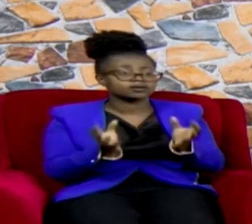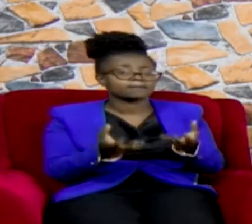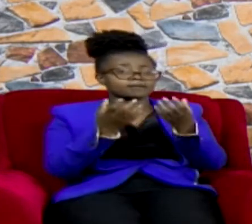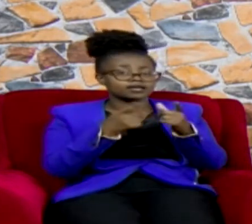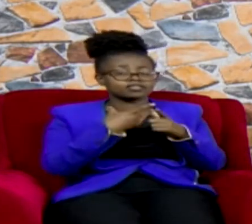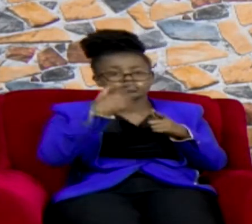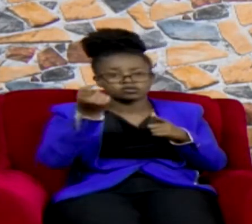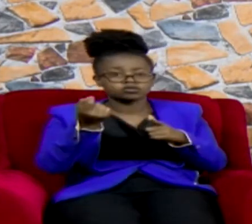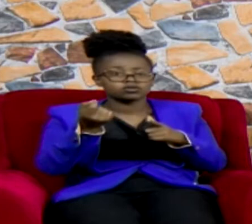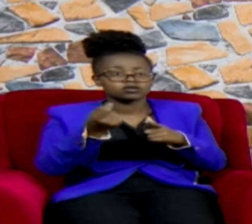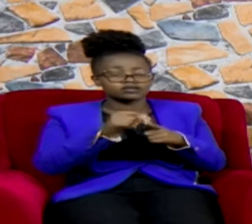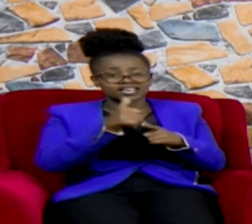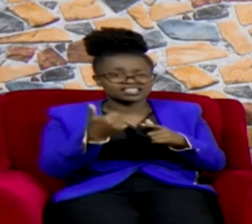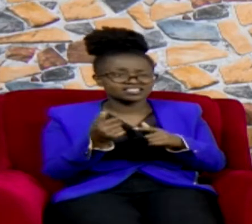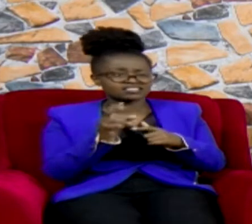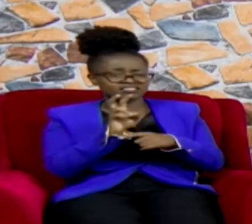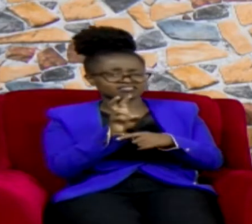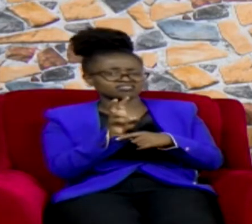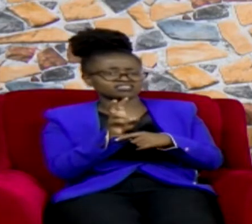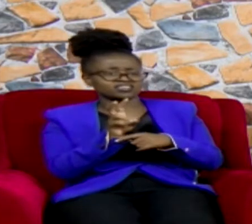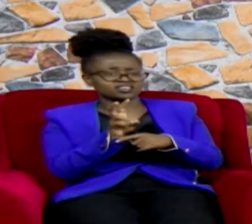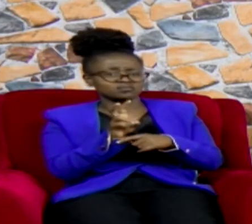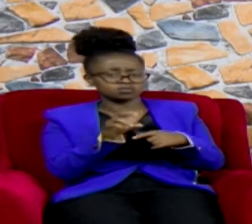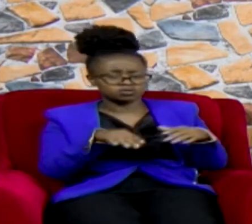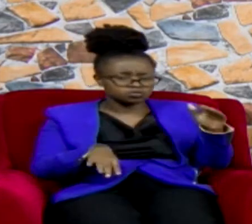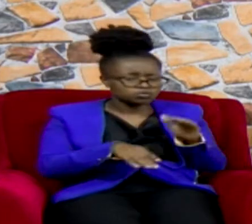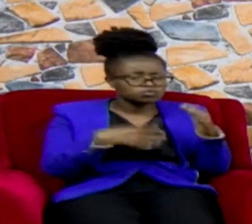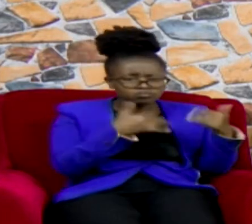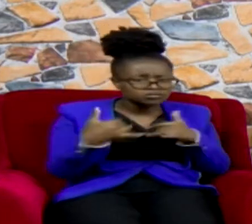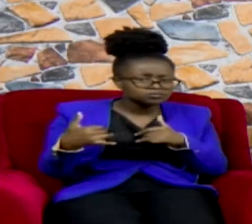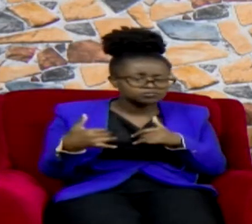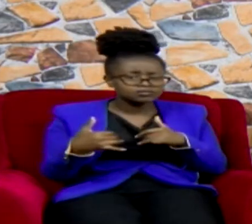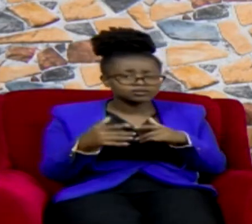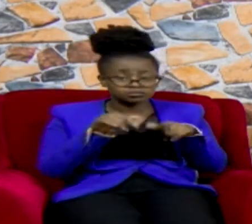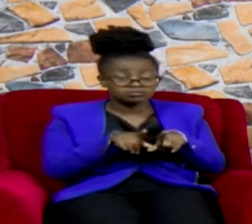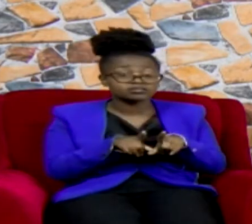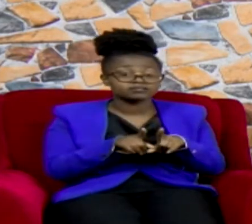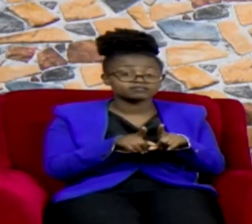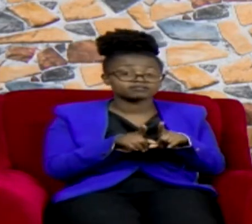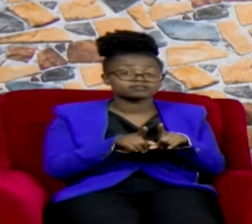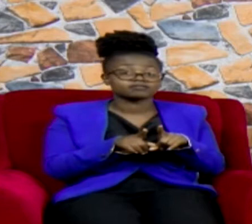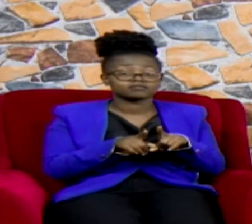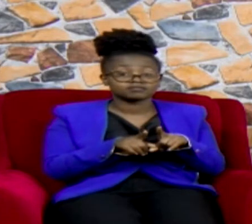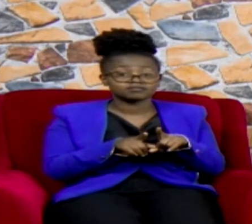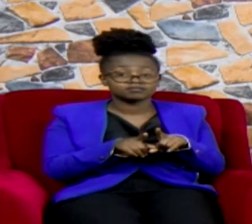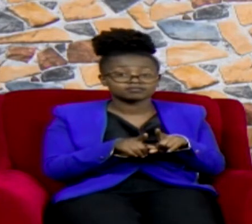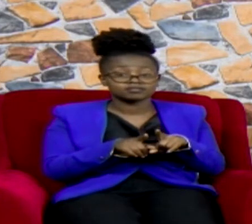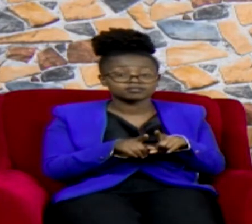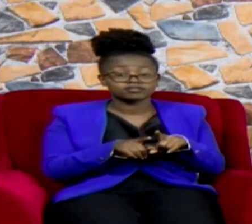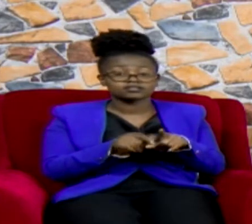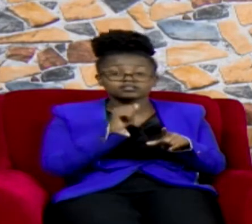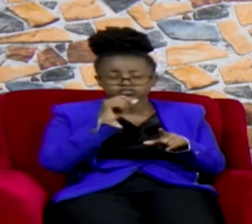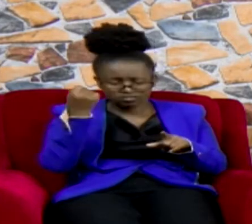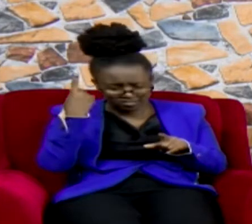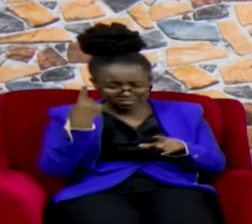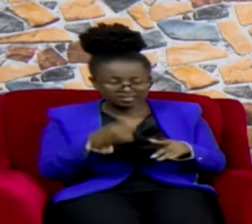and walk away. So every other child is looking at me like, dude, we're supposed to be playing. But to him, you see, he's done it right. He does not get